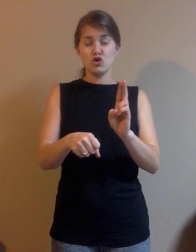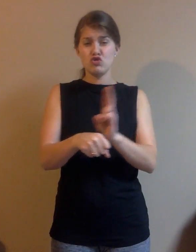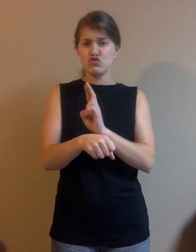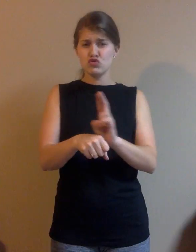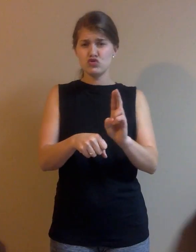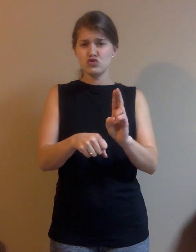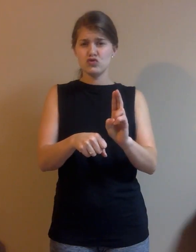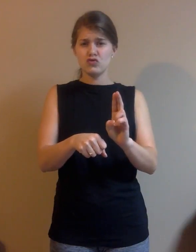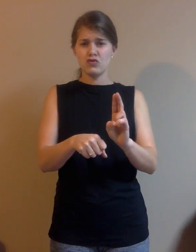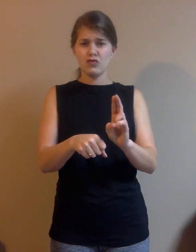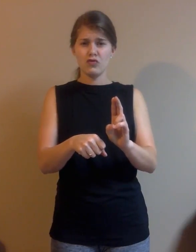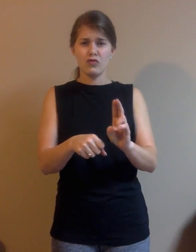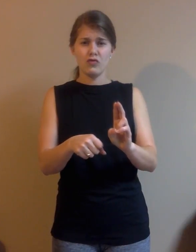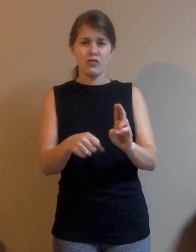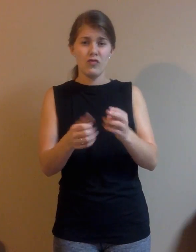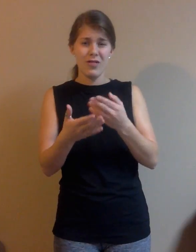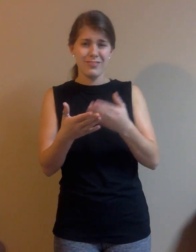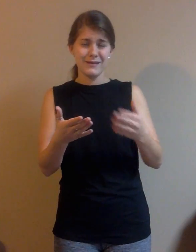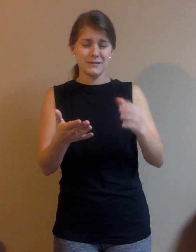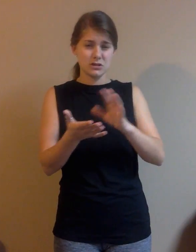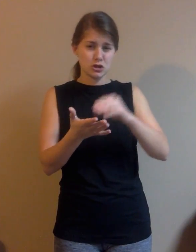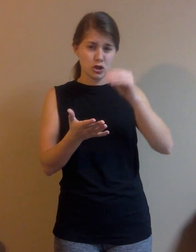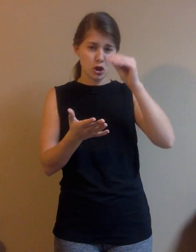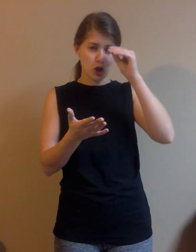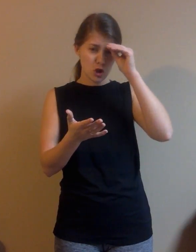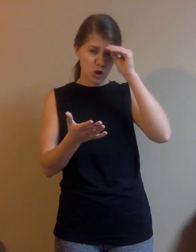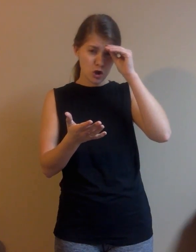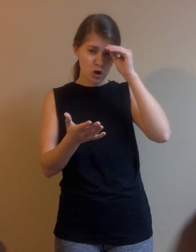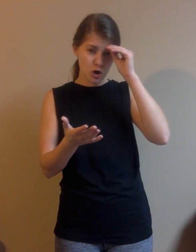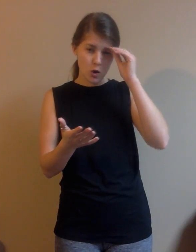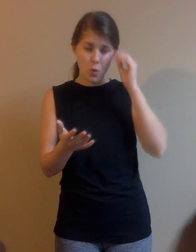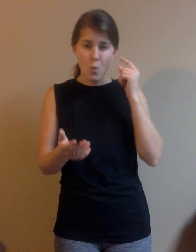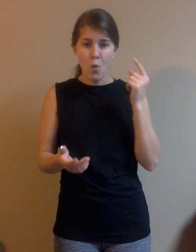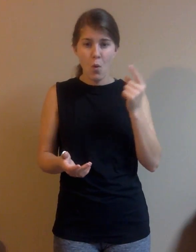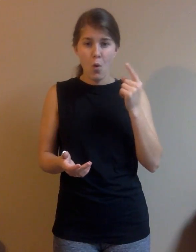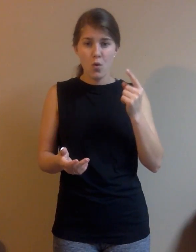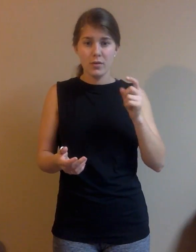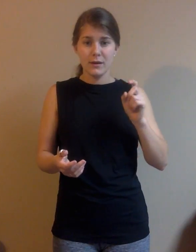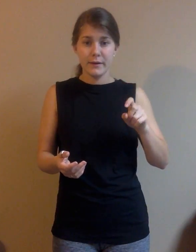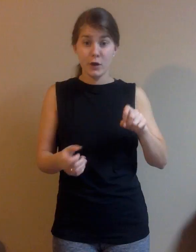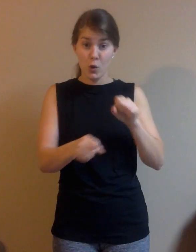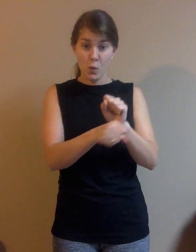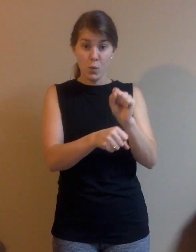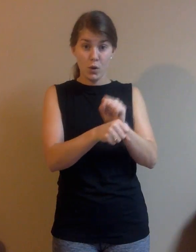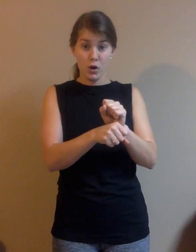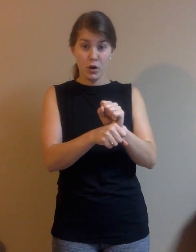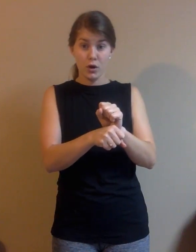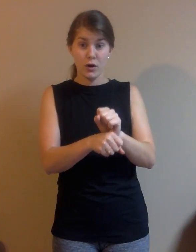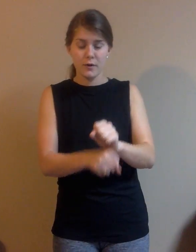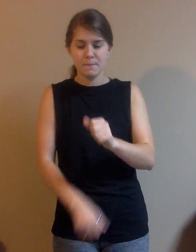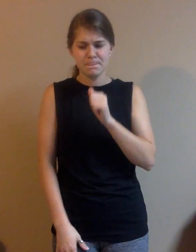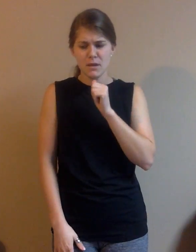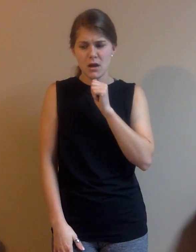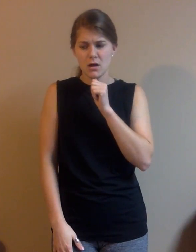kid, things you liked, on the grounds you would never get a job doing that. Is that right? Don't do music, you're not going to be a musician. Don't do art, you won't be